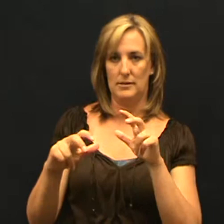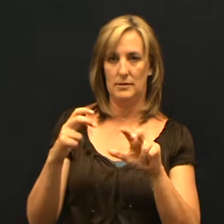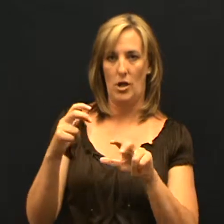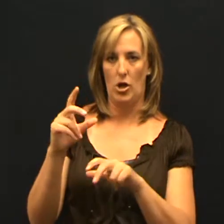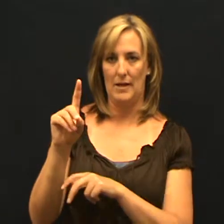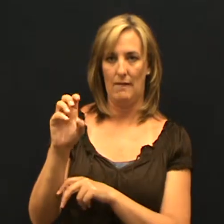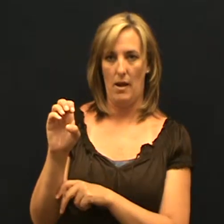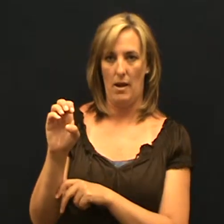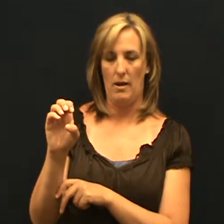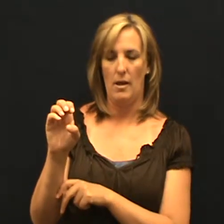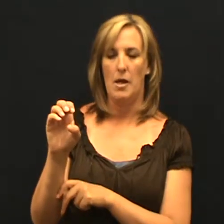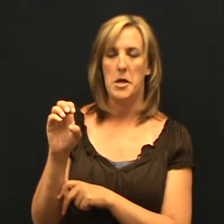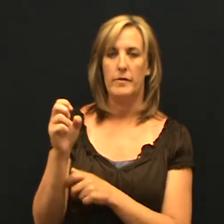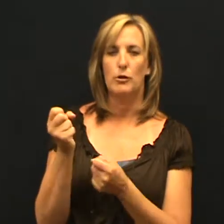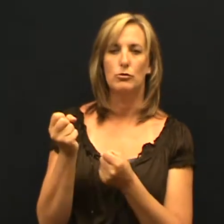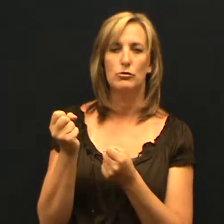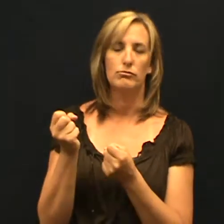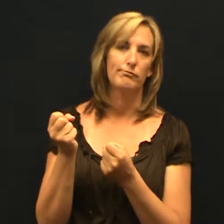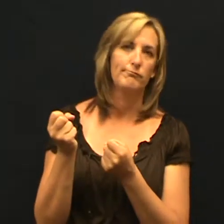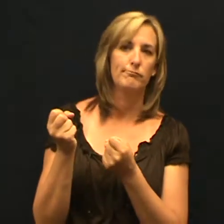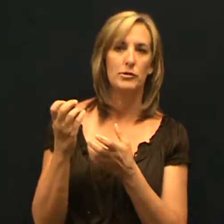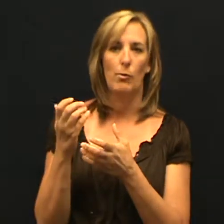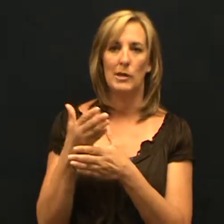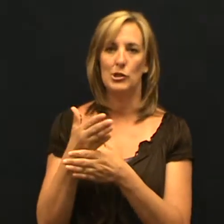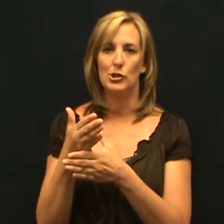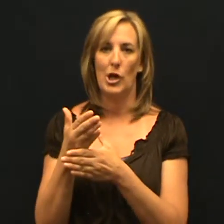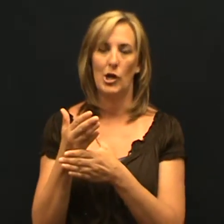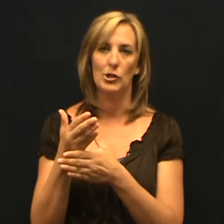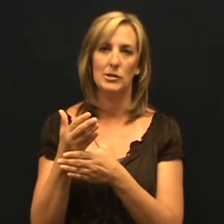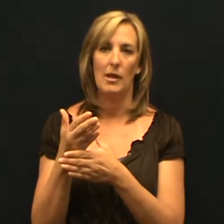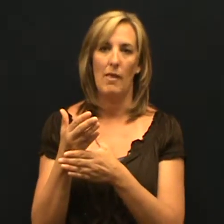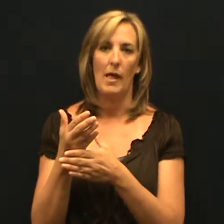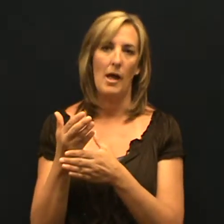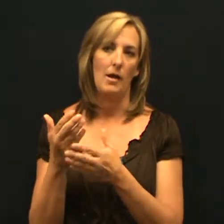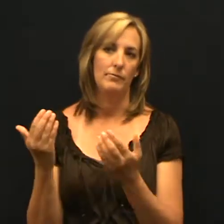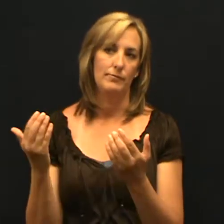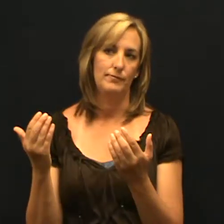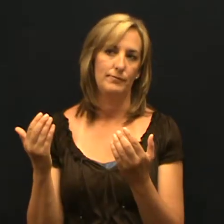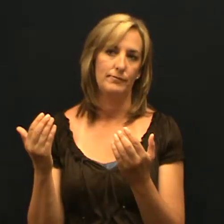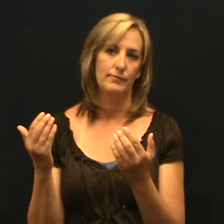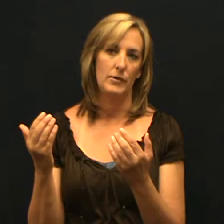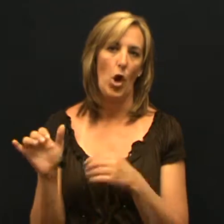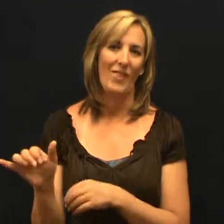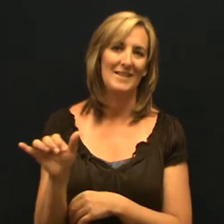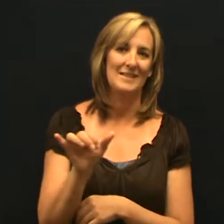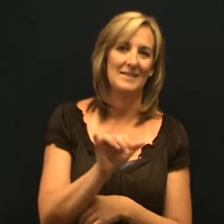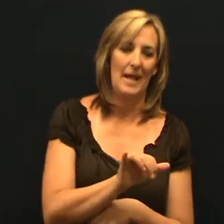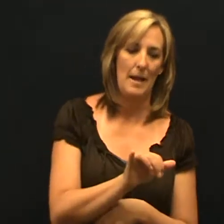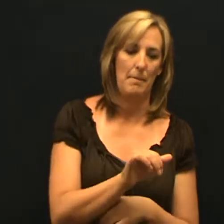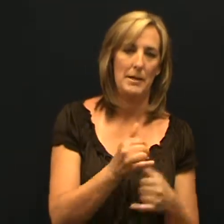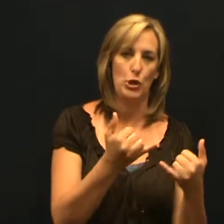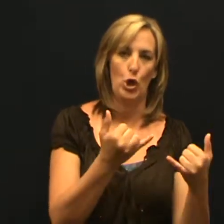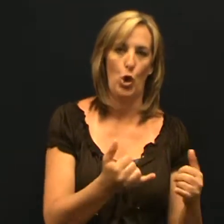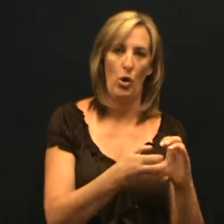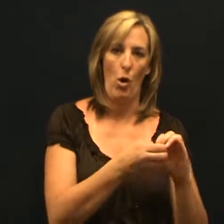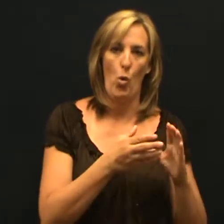certain number of shares in proportion to the current ownership of the company. So all of the common